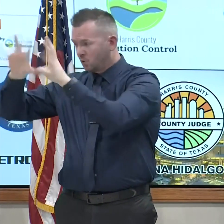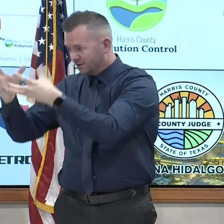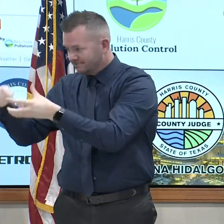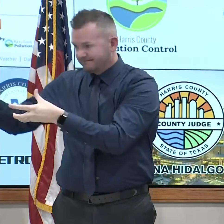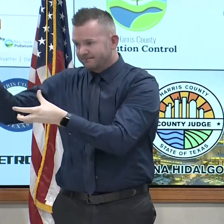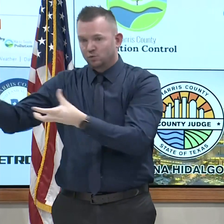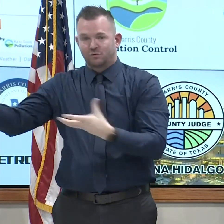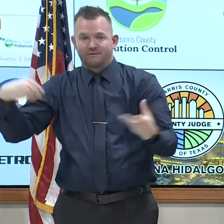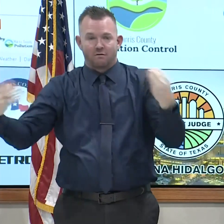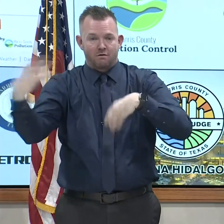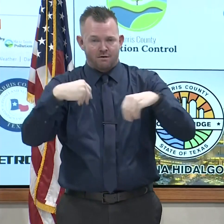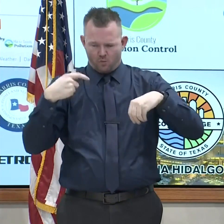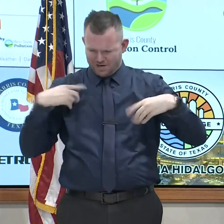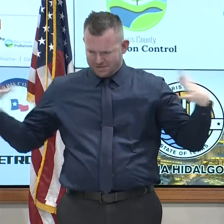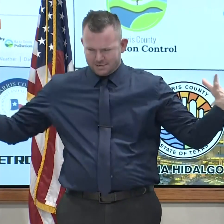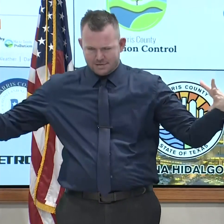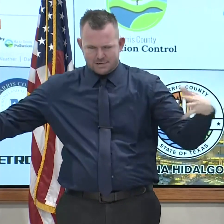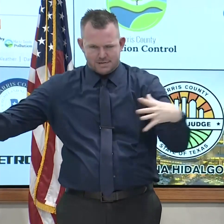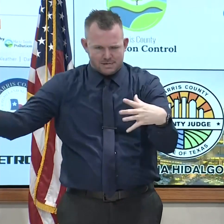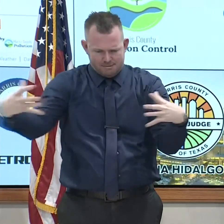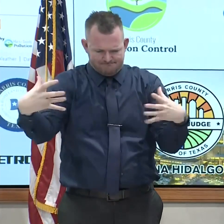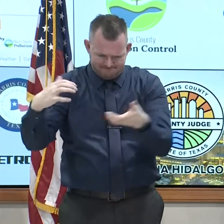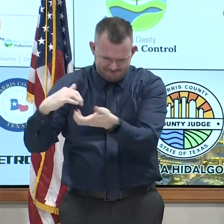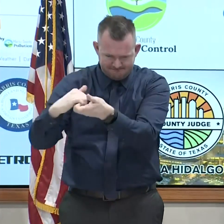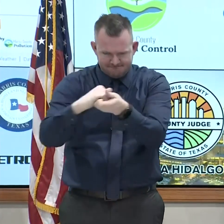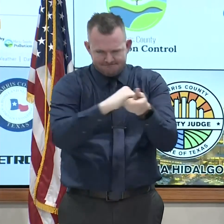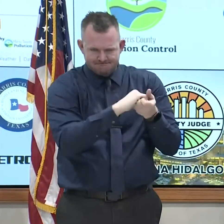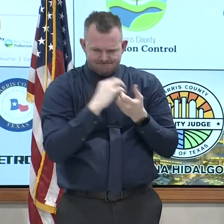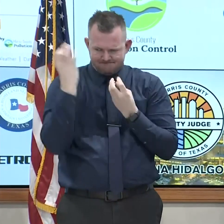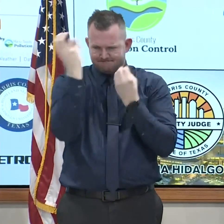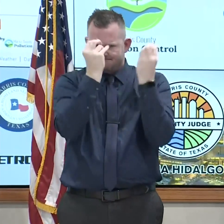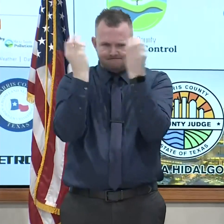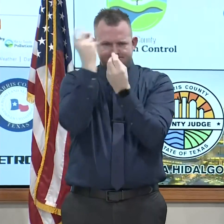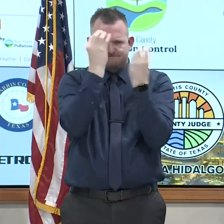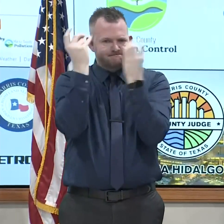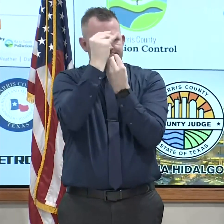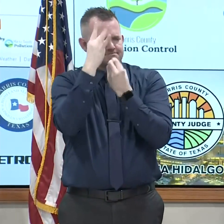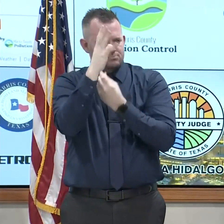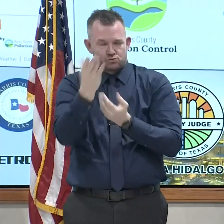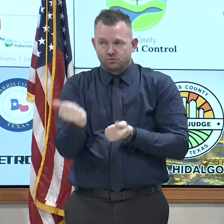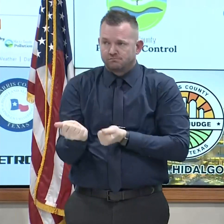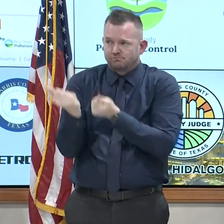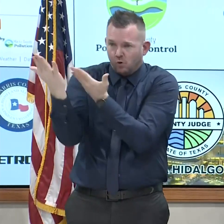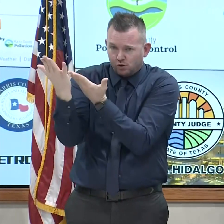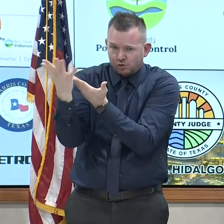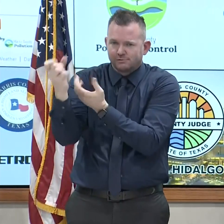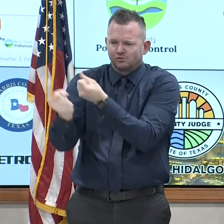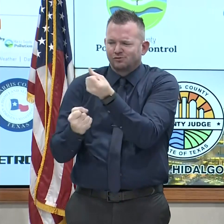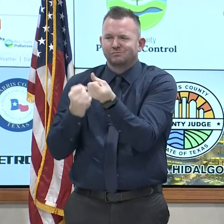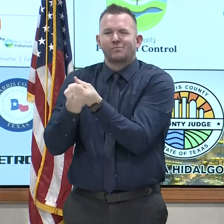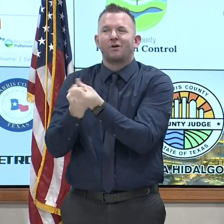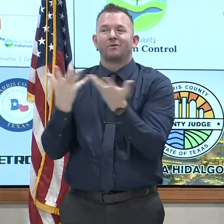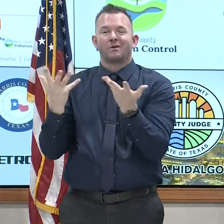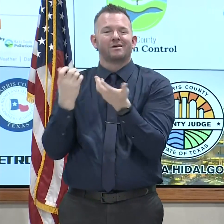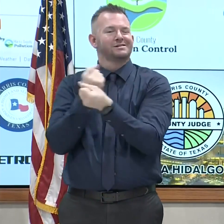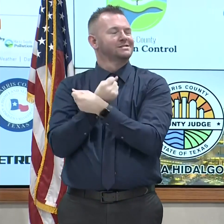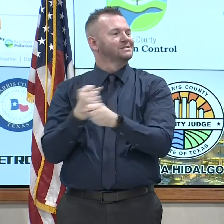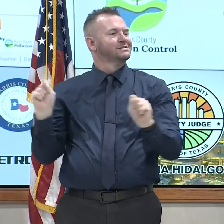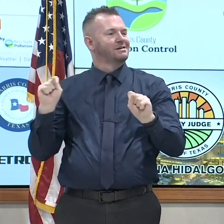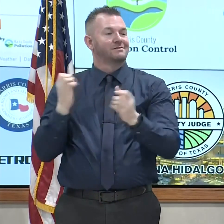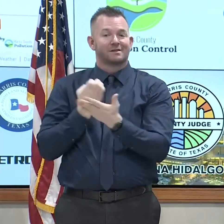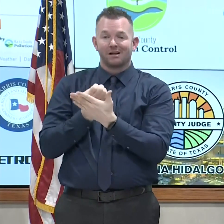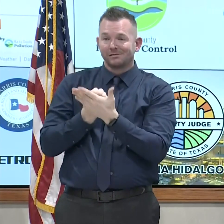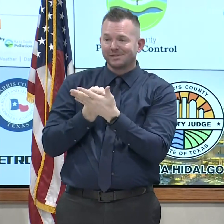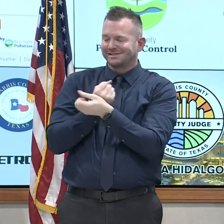will promote a healthy, safe, and economically strong area. That's how